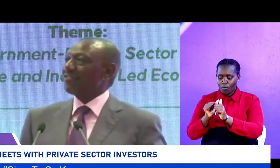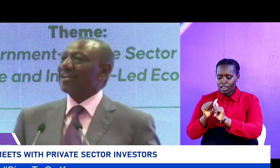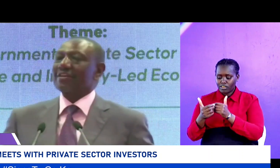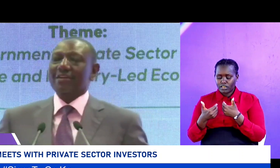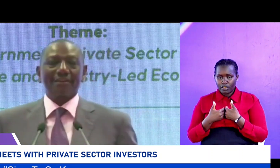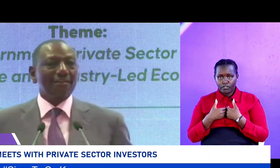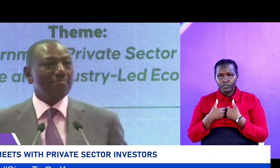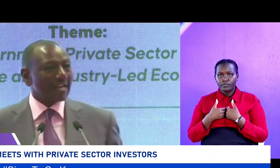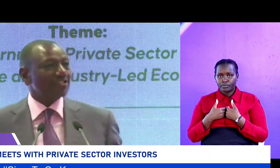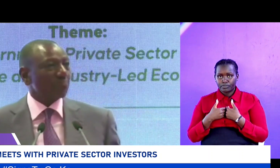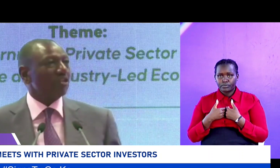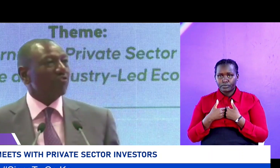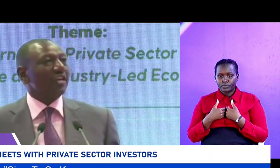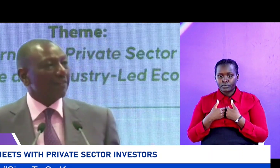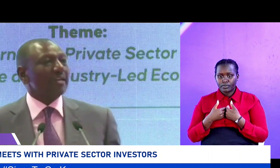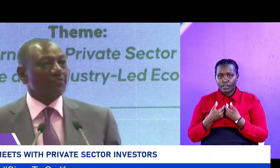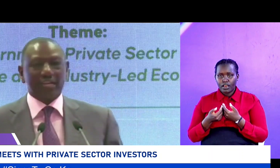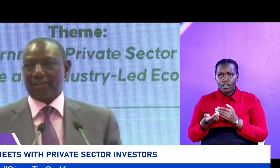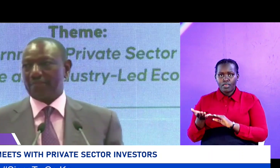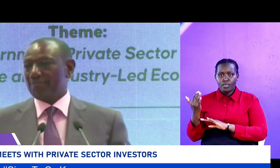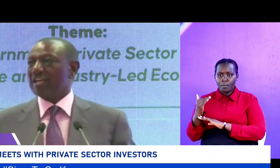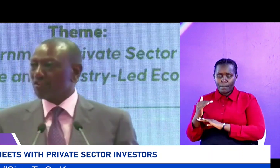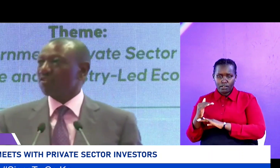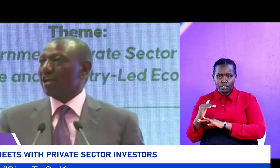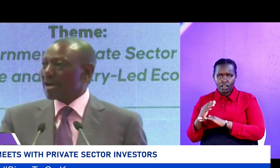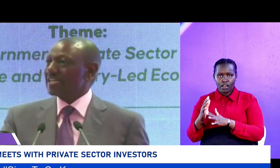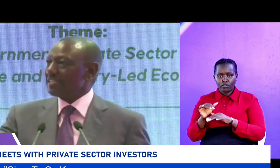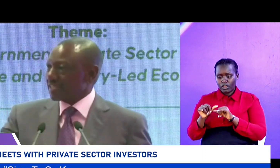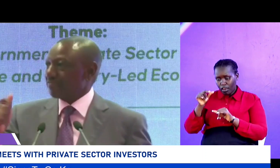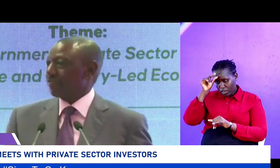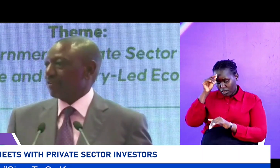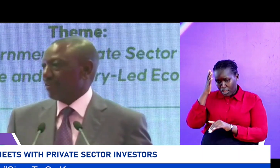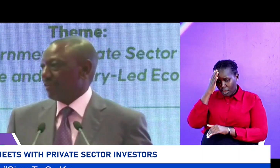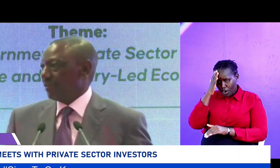the backstopping of the government of Kenya. They know their money is safe.